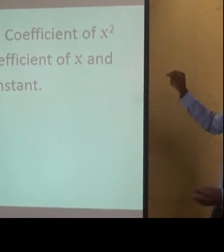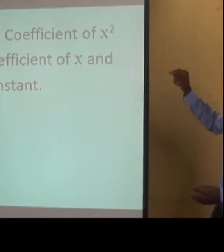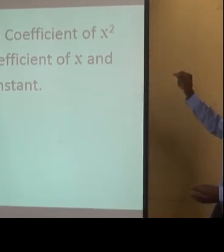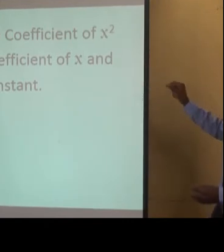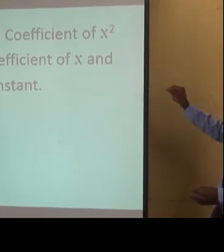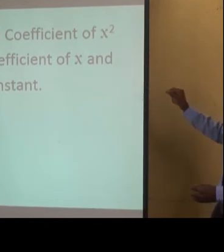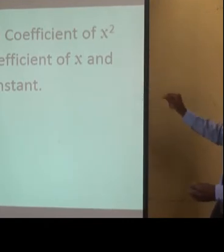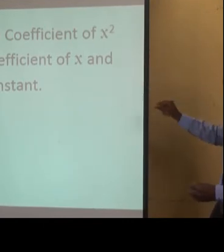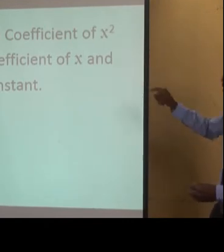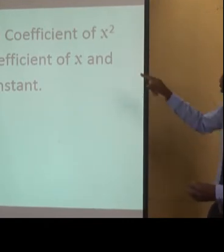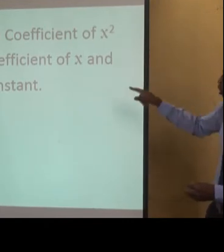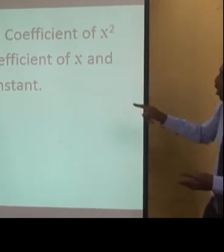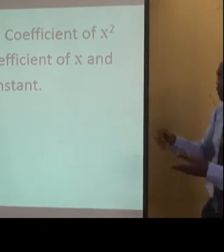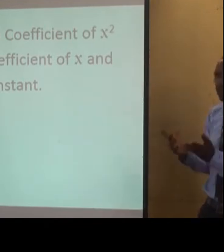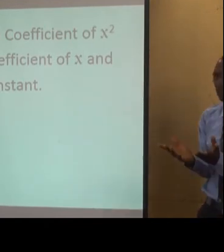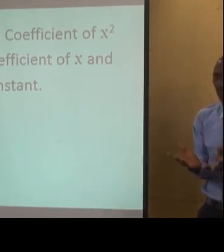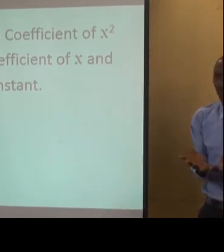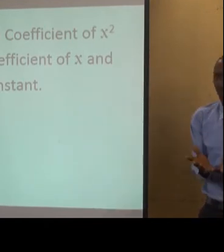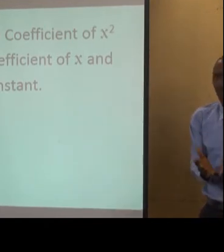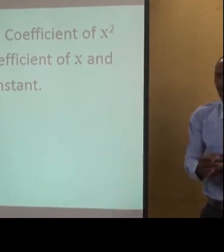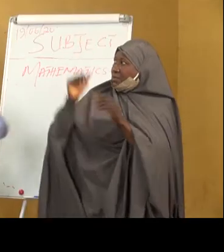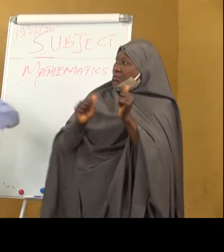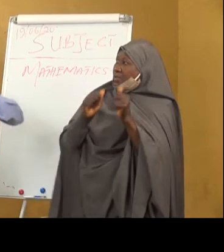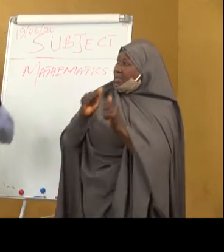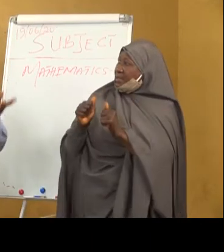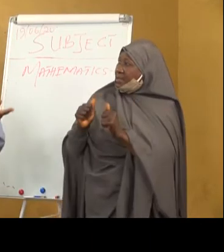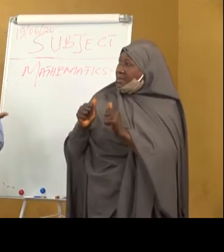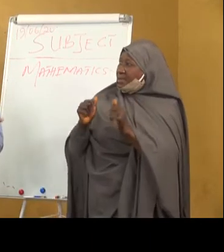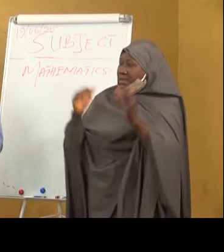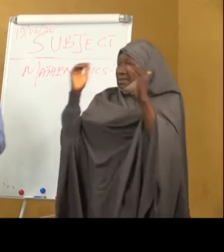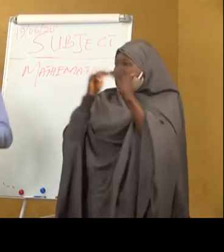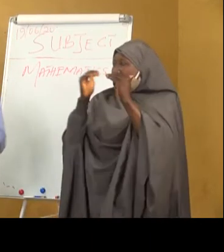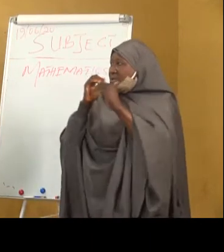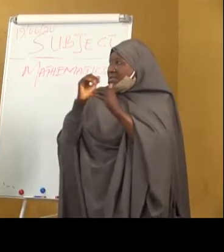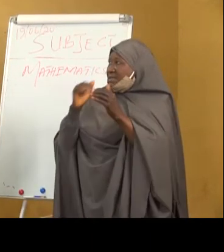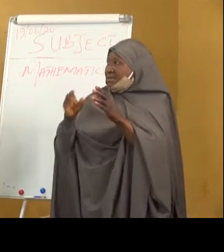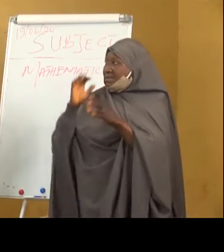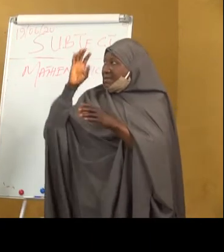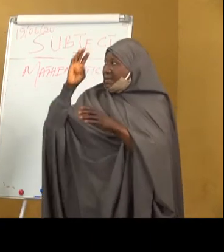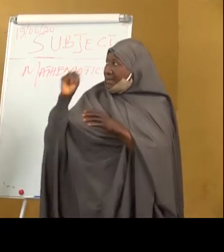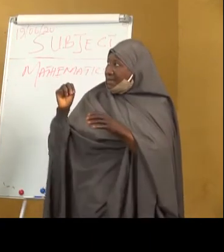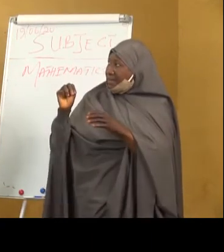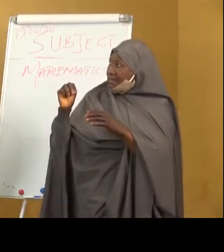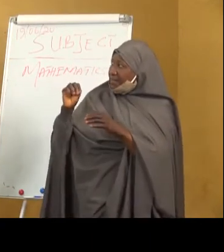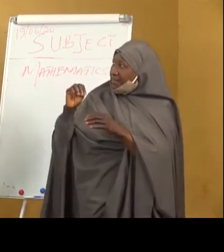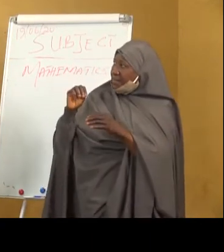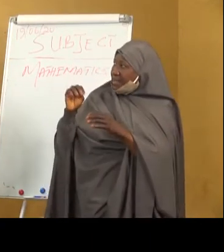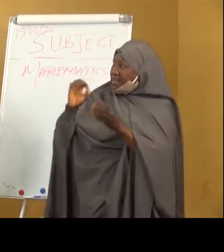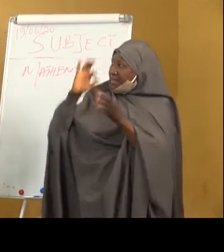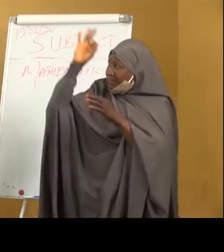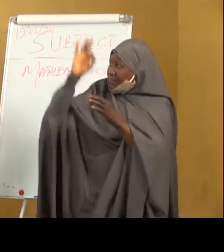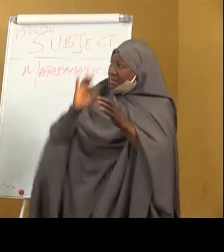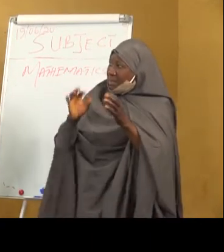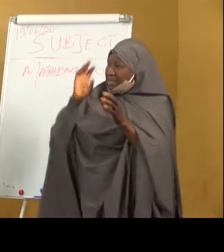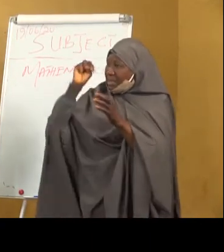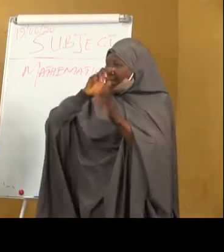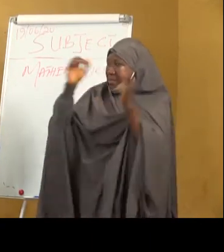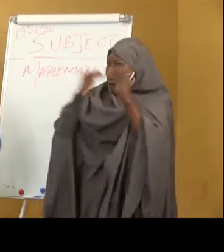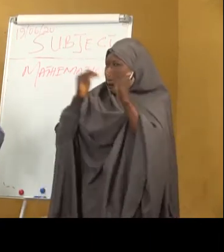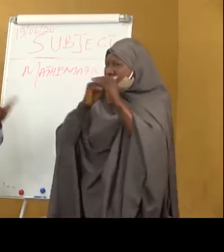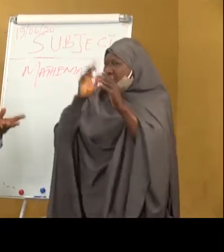minus 4ac all over 2a. If the equation turns out to be m, the formula becomes m equals